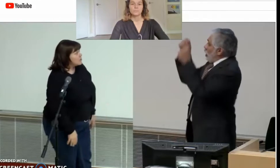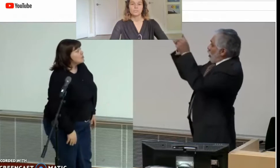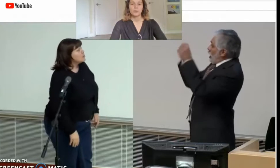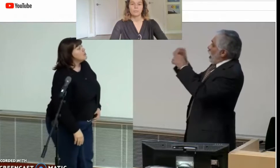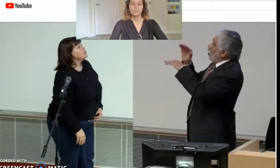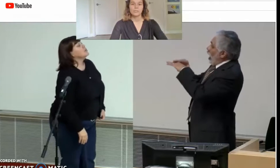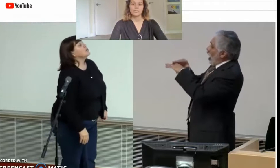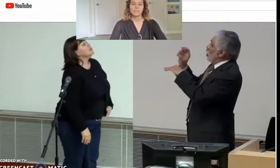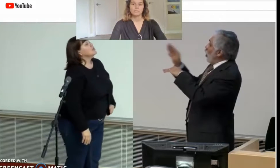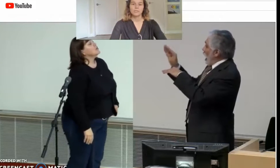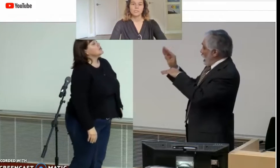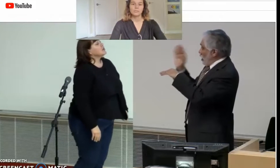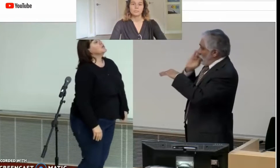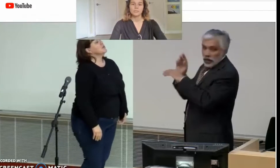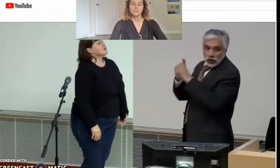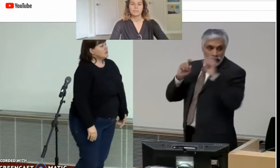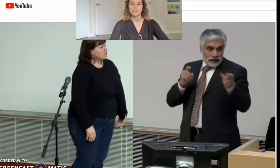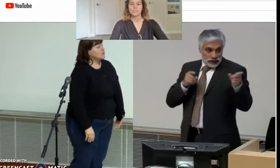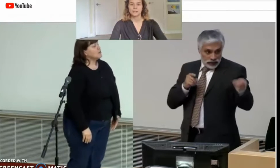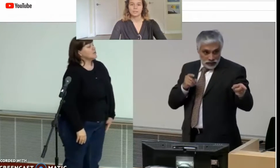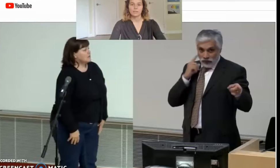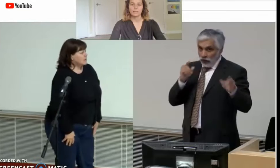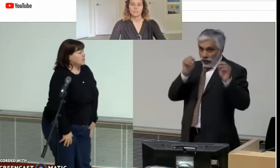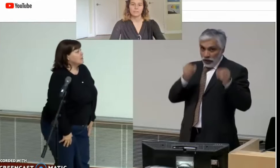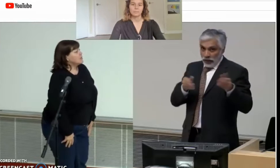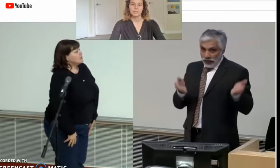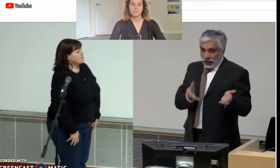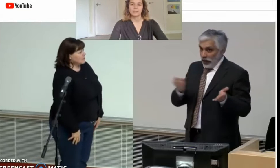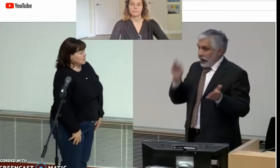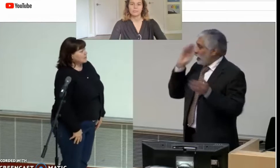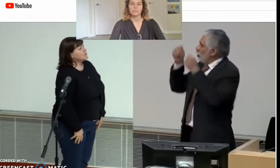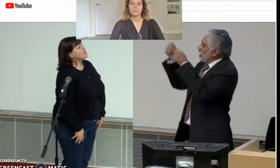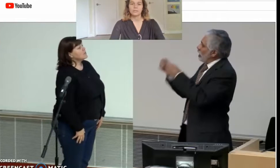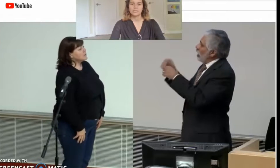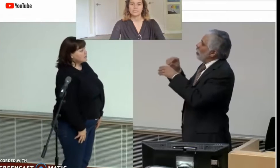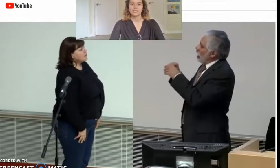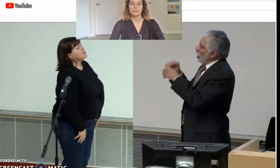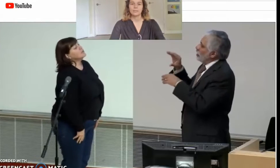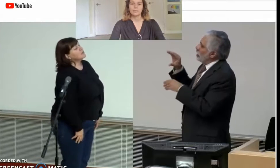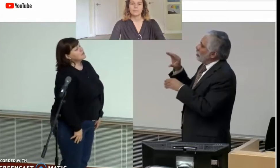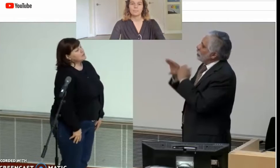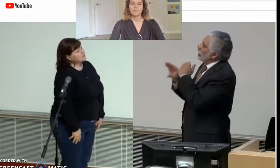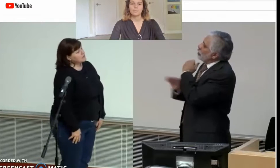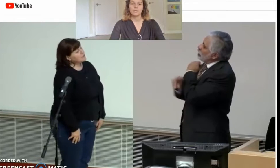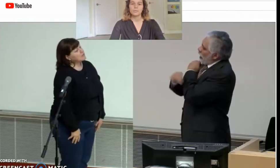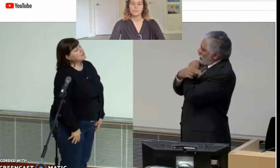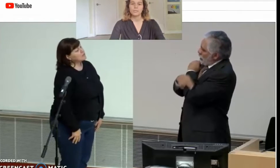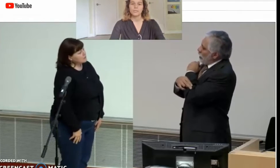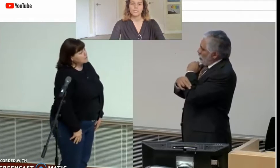So I was curious, where else do you lecture and how long have you been doing it and things like that? There's a poster